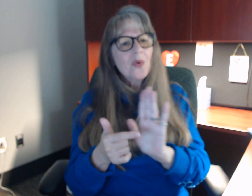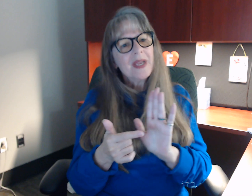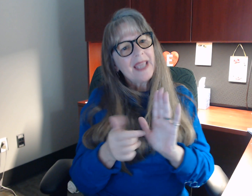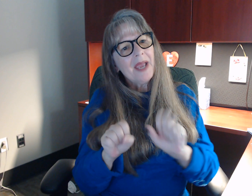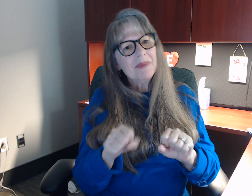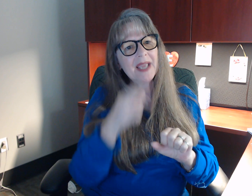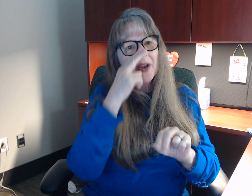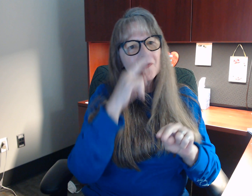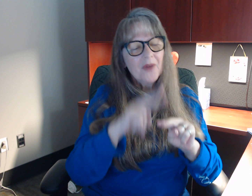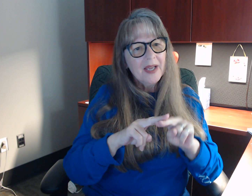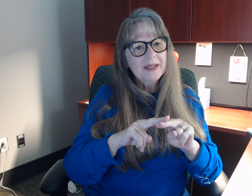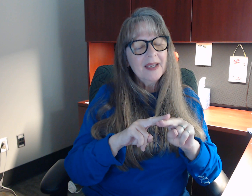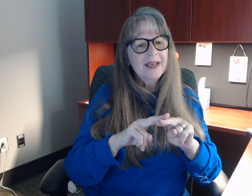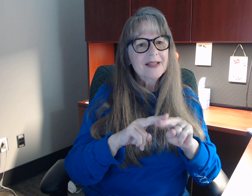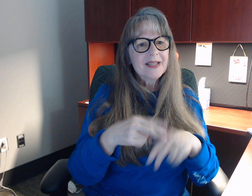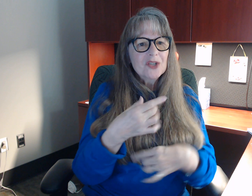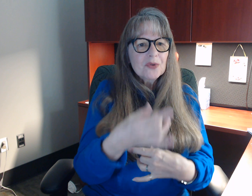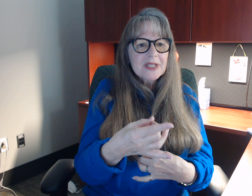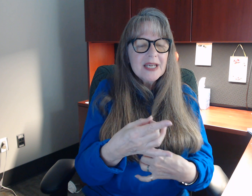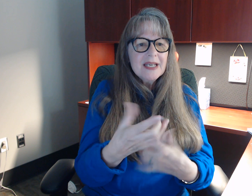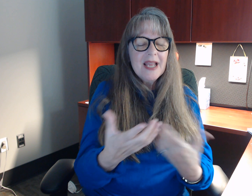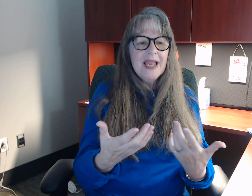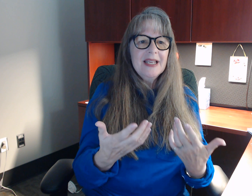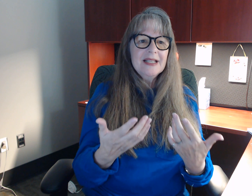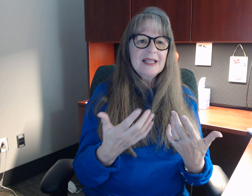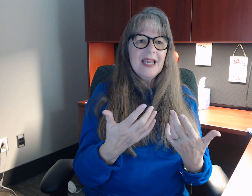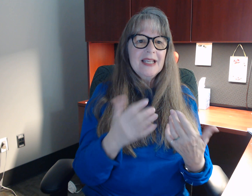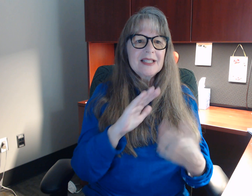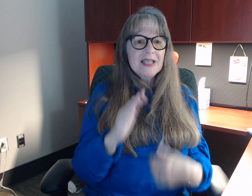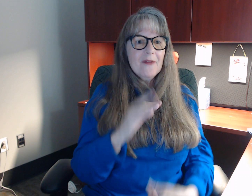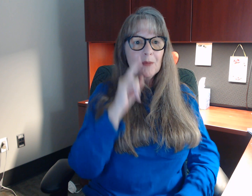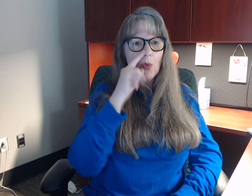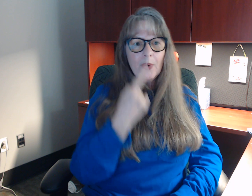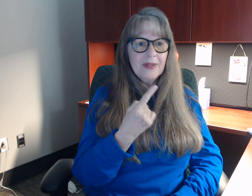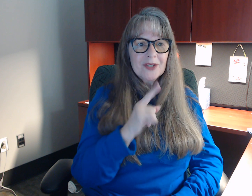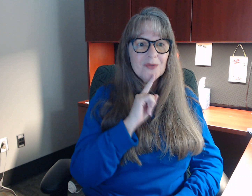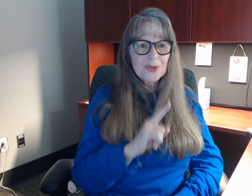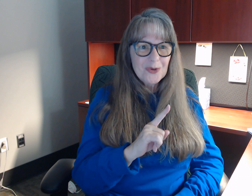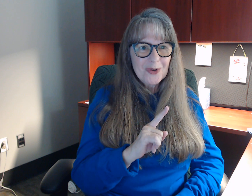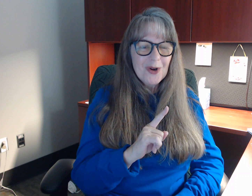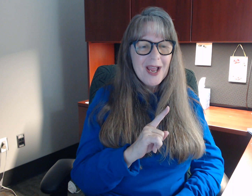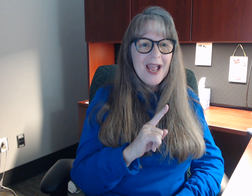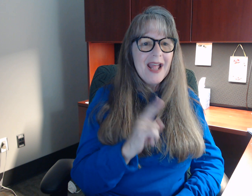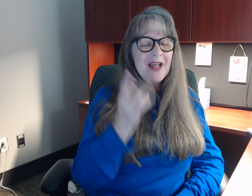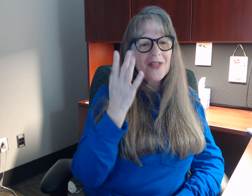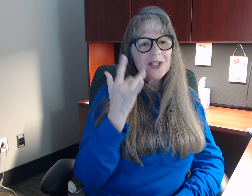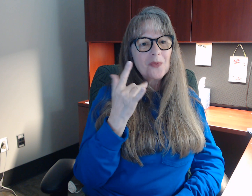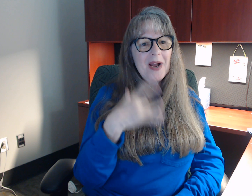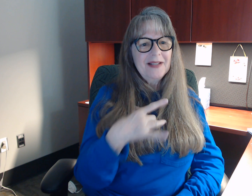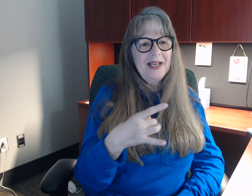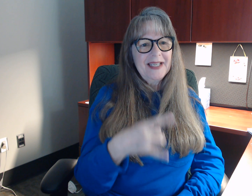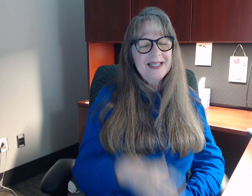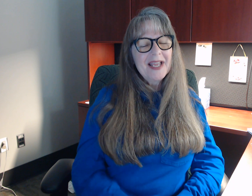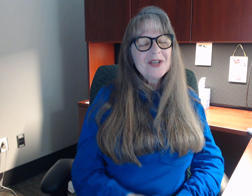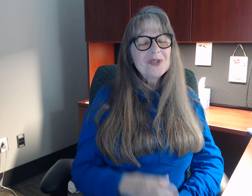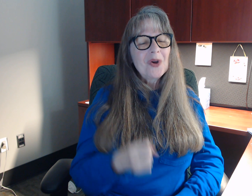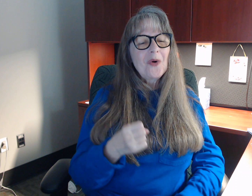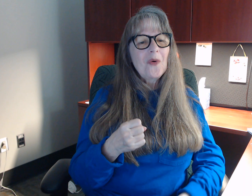can be kind of fun, and it's interesting, and it's never boring, that's for sure. And that's why I like it. So